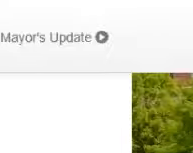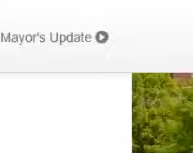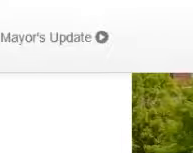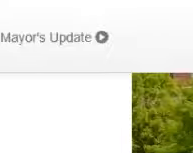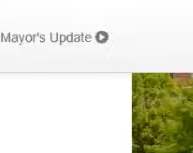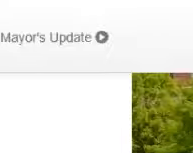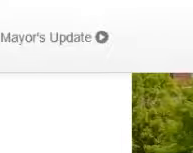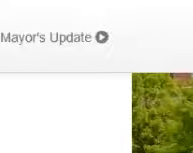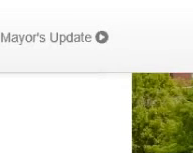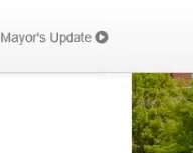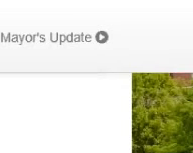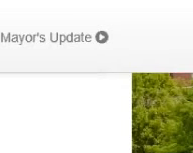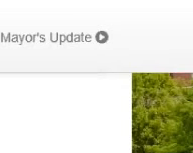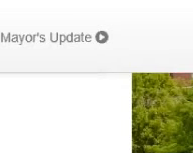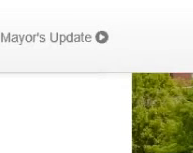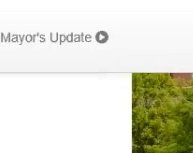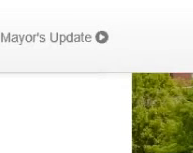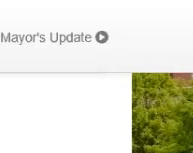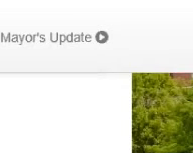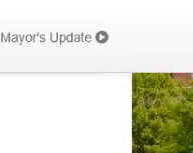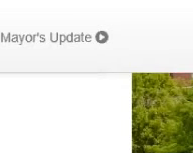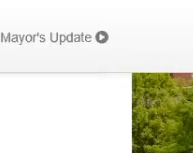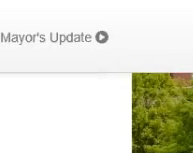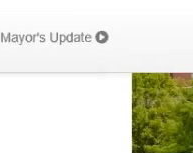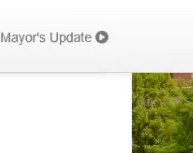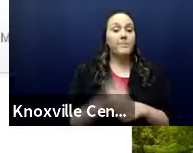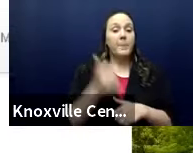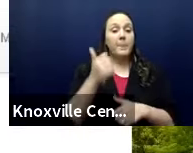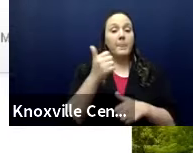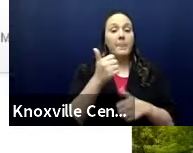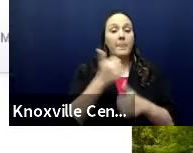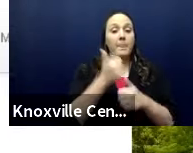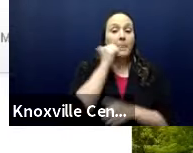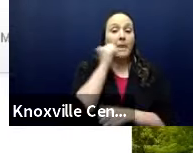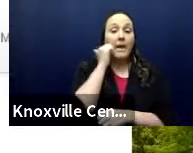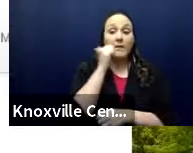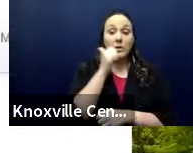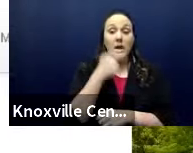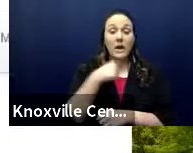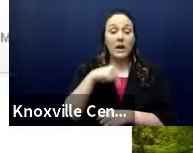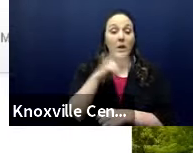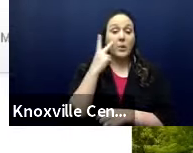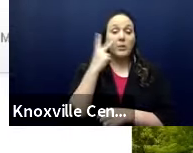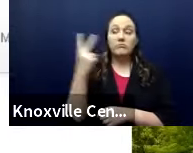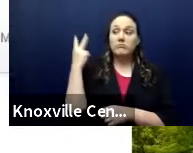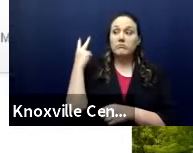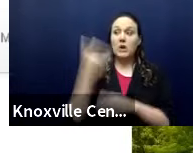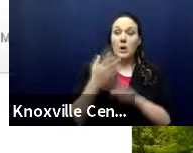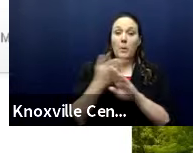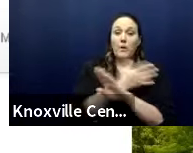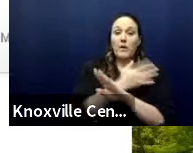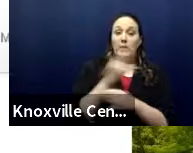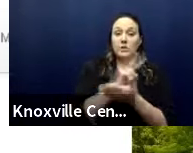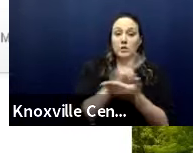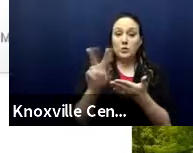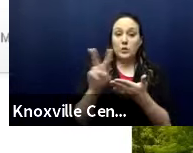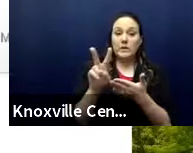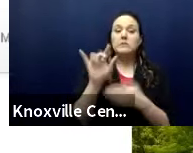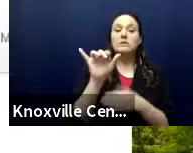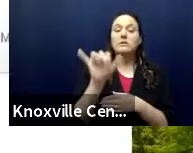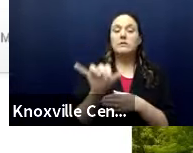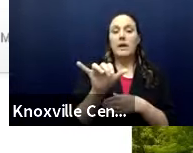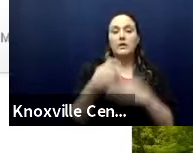a 2-week time period. Every day we look back at the previous 2 weeks. That's what a rolling average